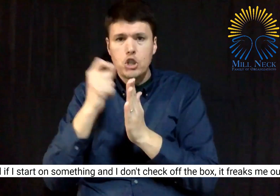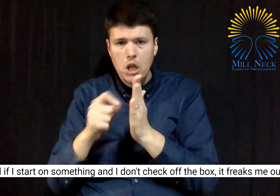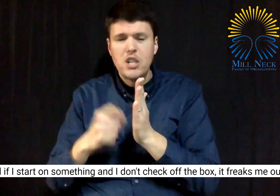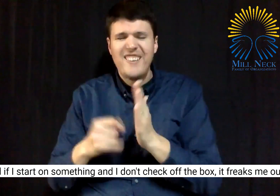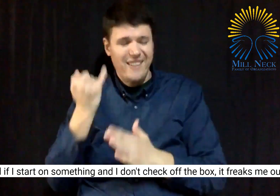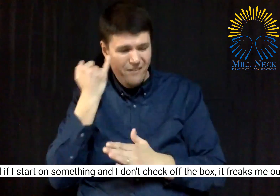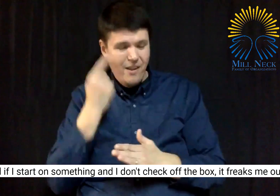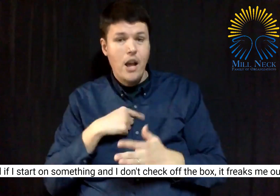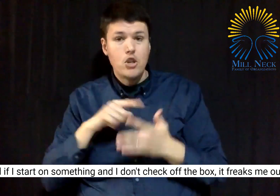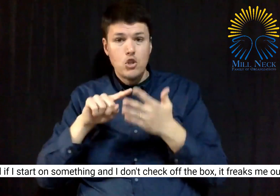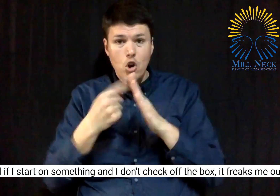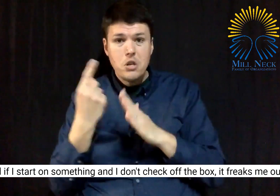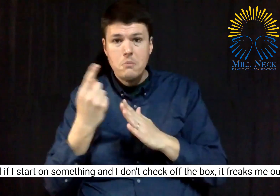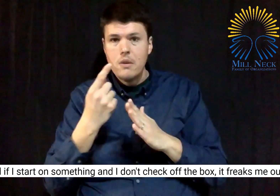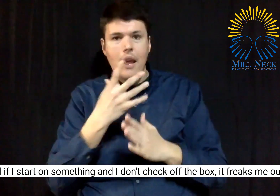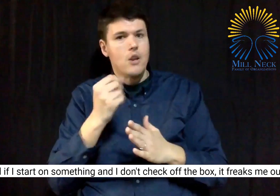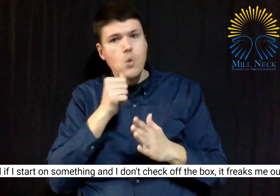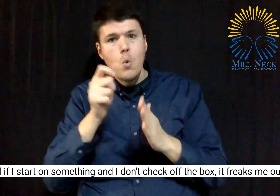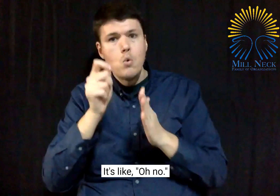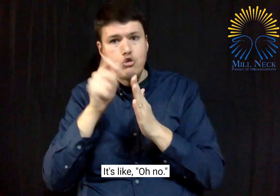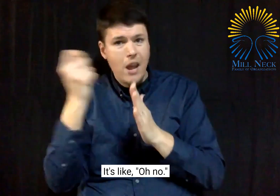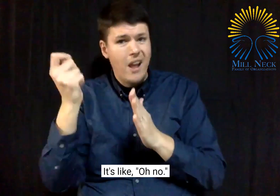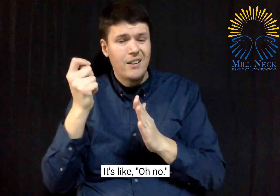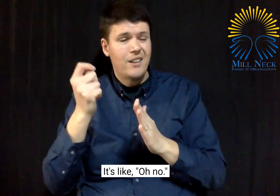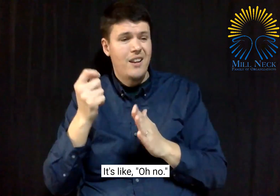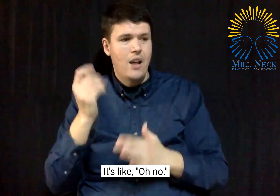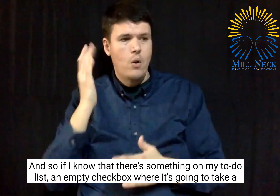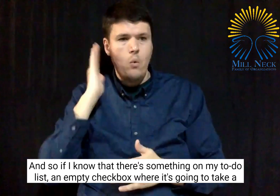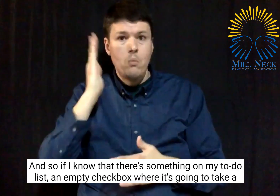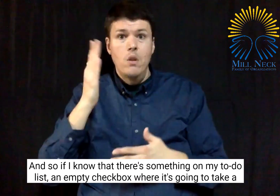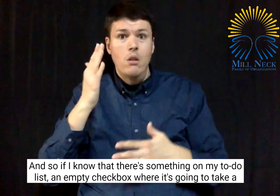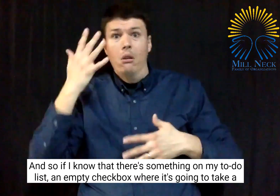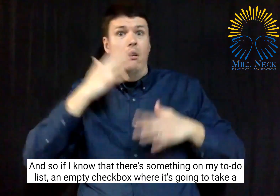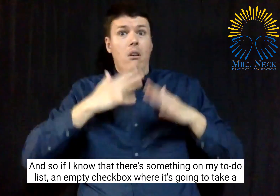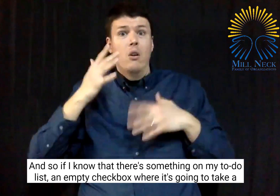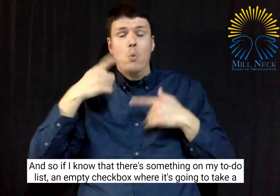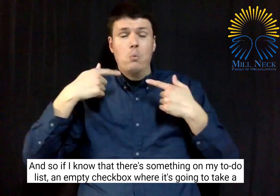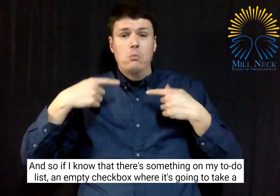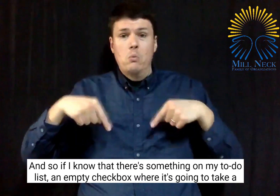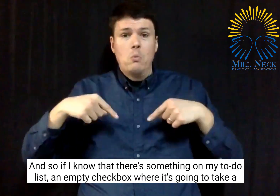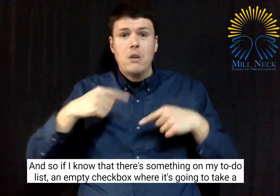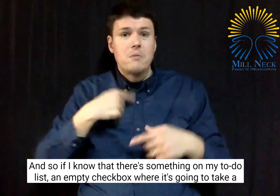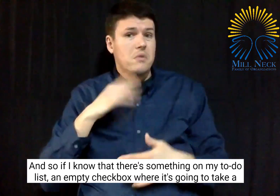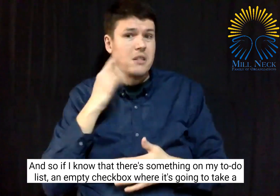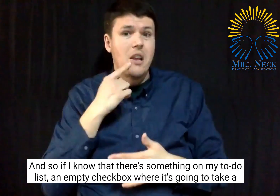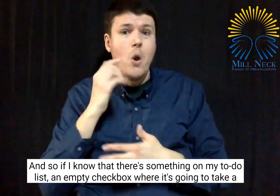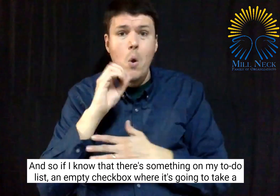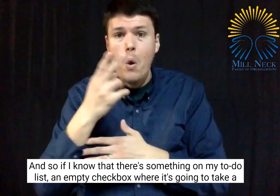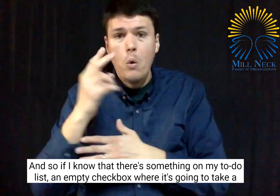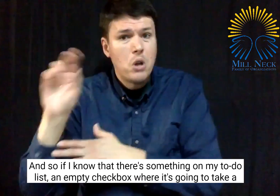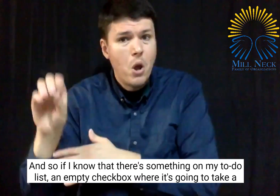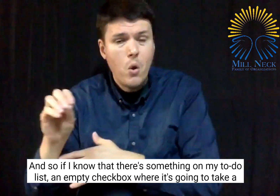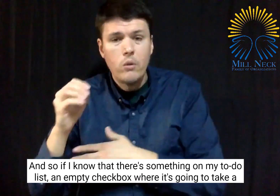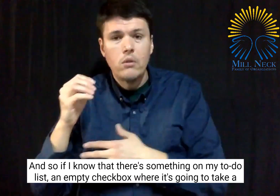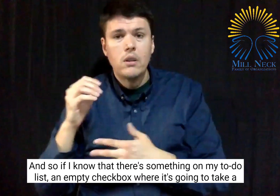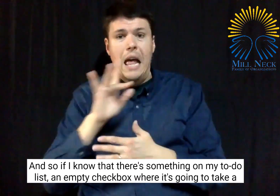check off the box, it freaks me out. It's oh no. And so if I know that there's something on my to-do list, an empty checkbox